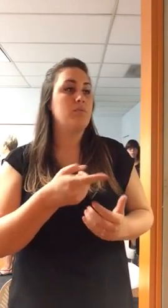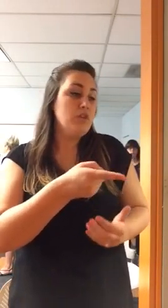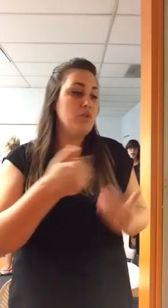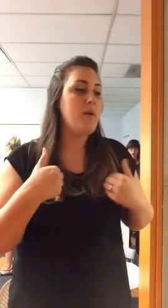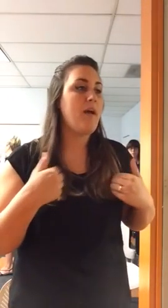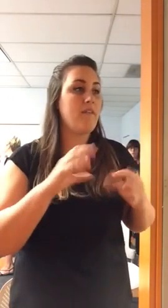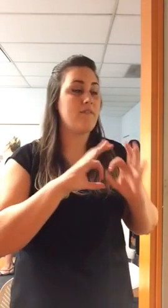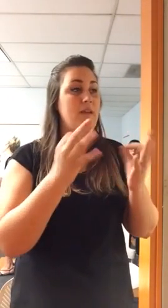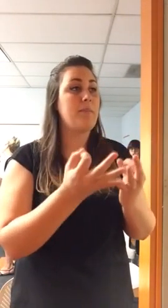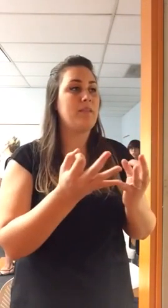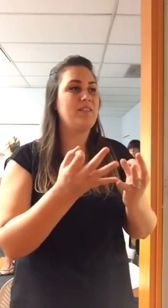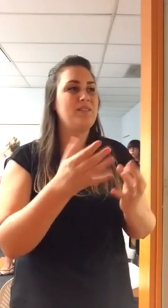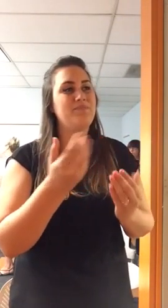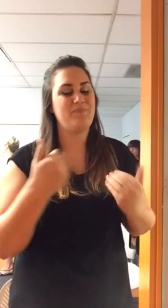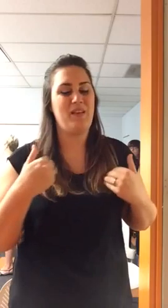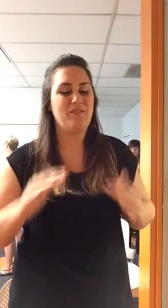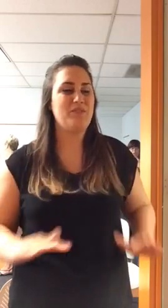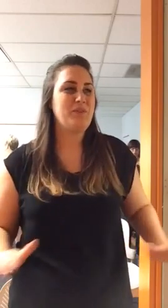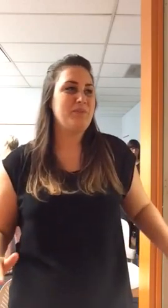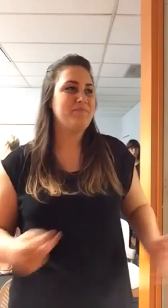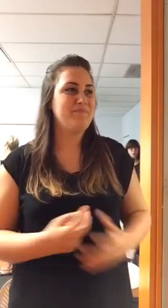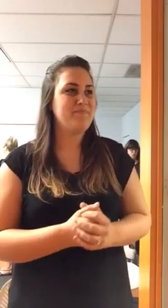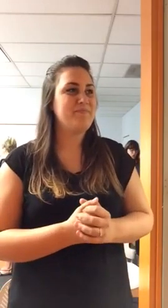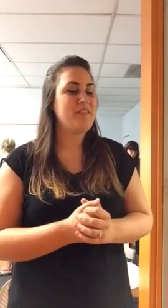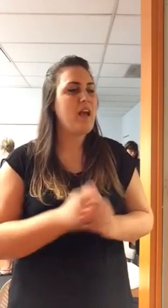two little shorties. How are you going to be able to provide for your family